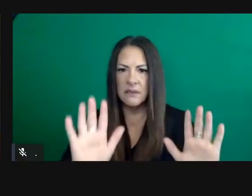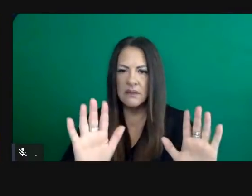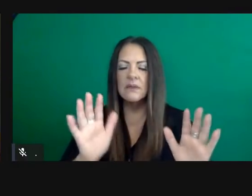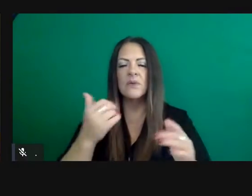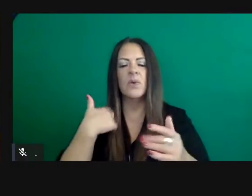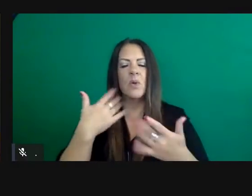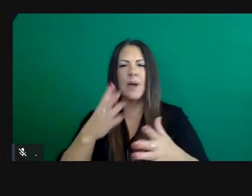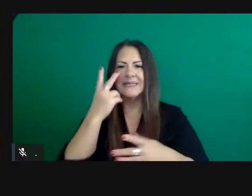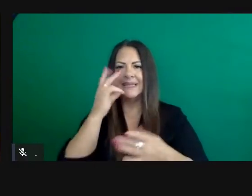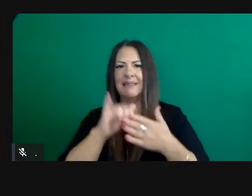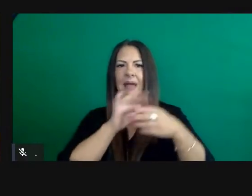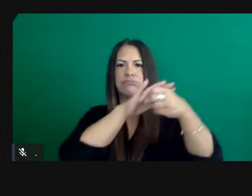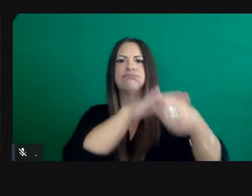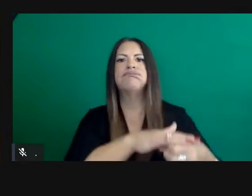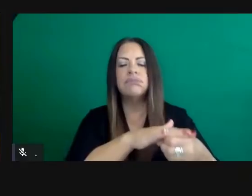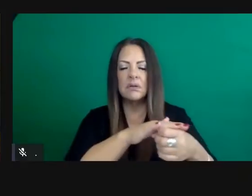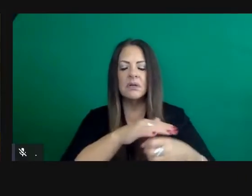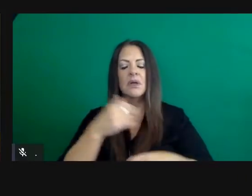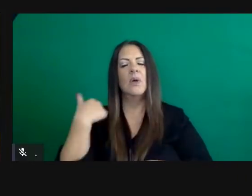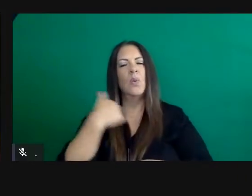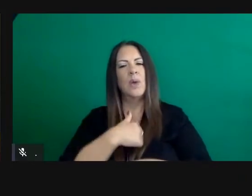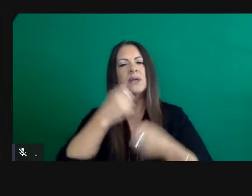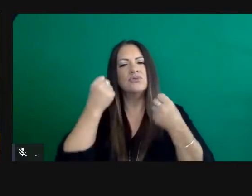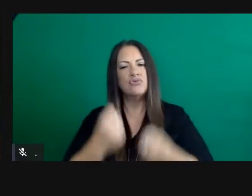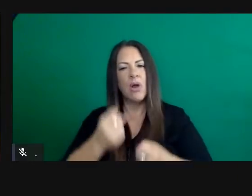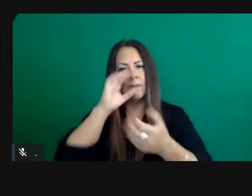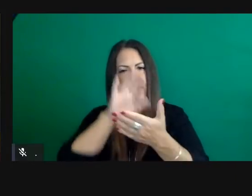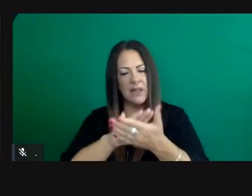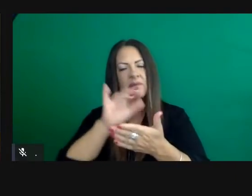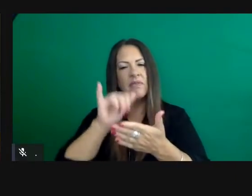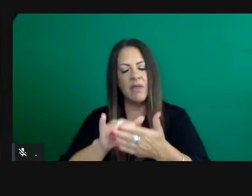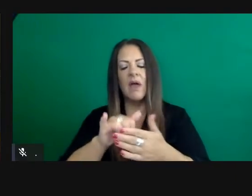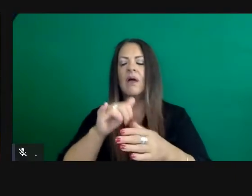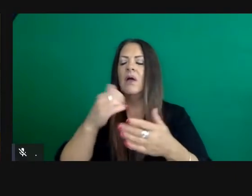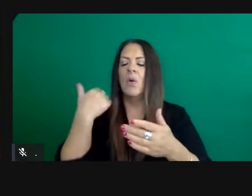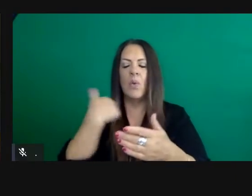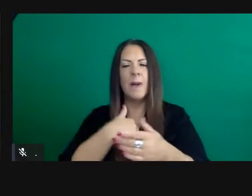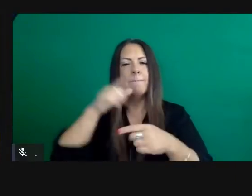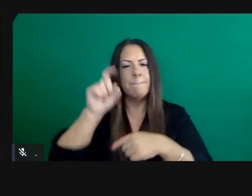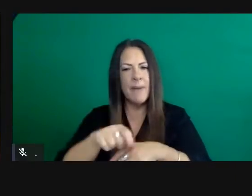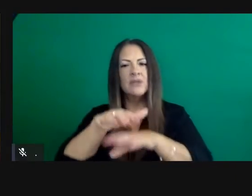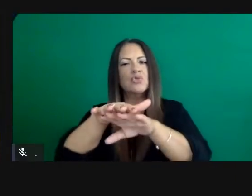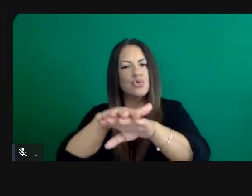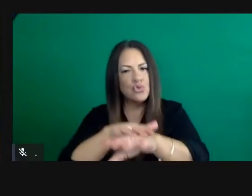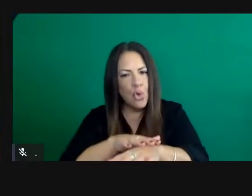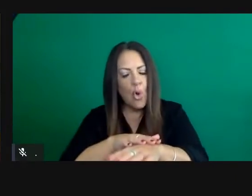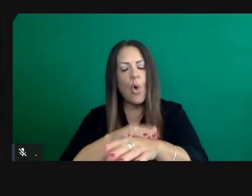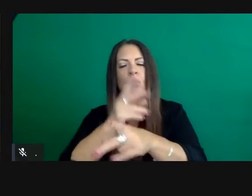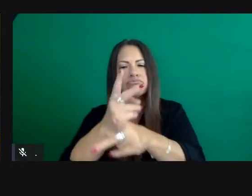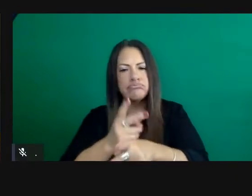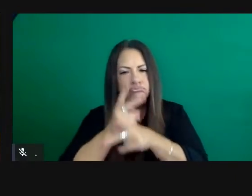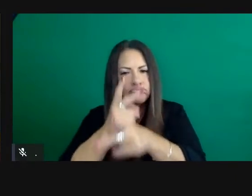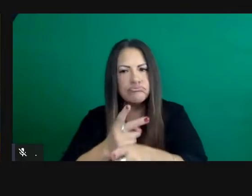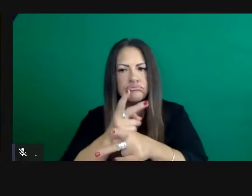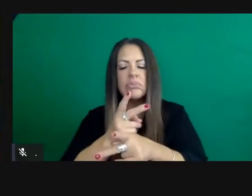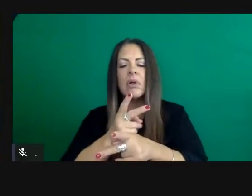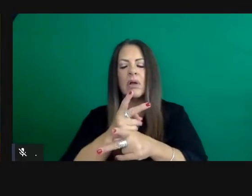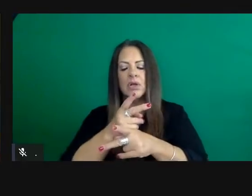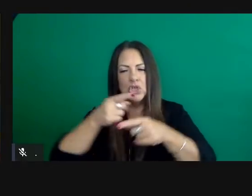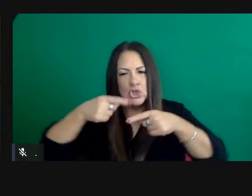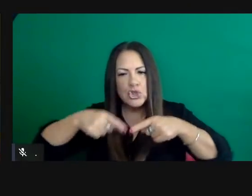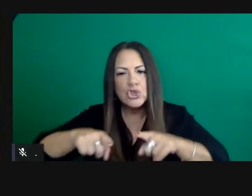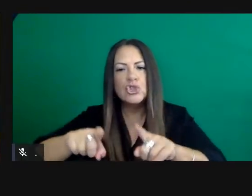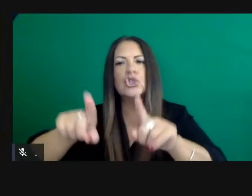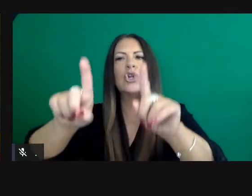believe that the slow, stringent approach is going to help support California to manage through this stable period,